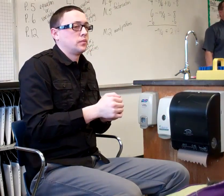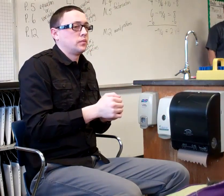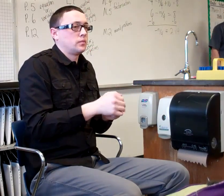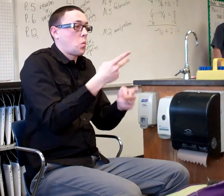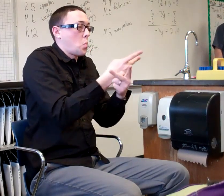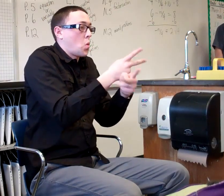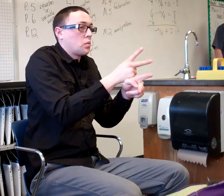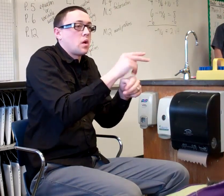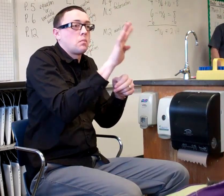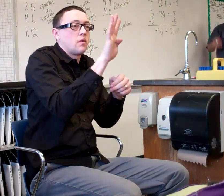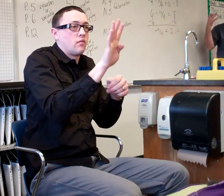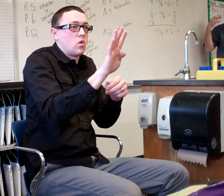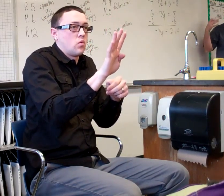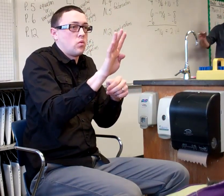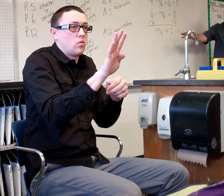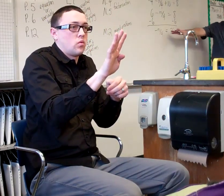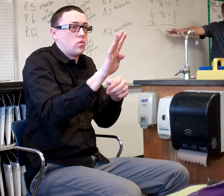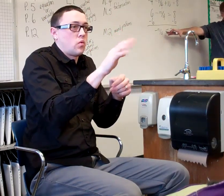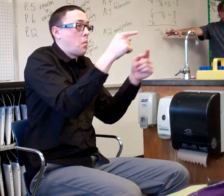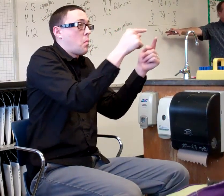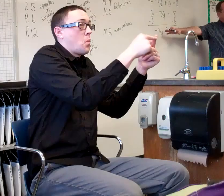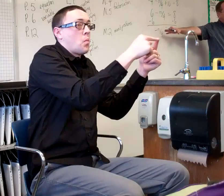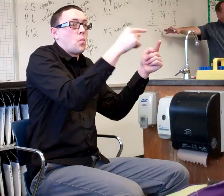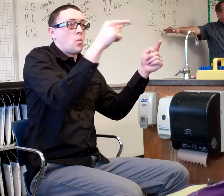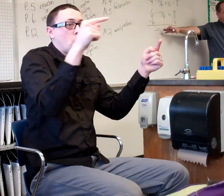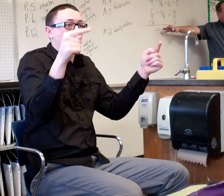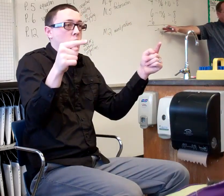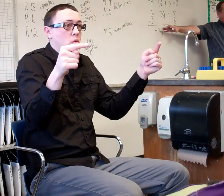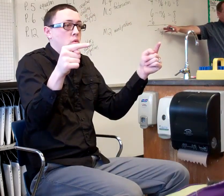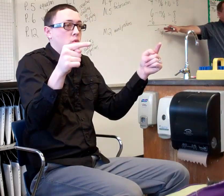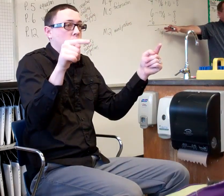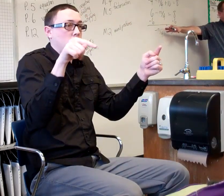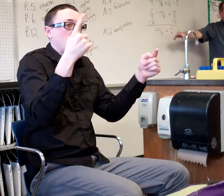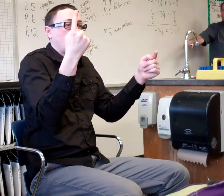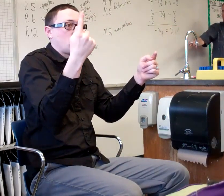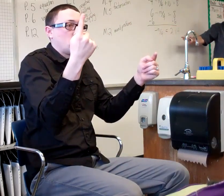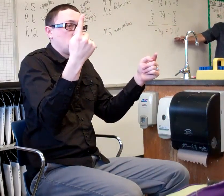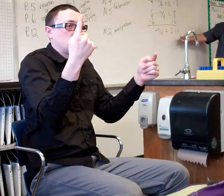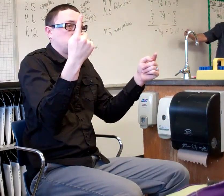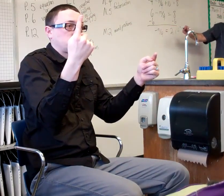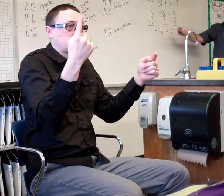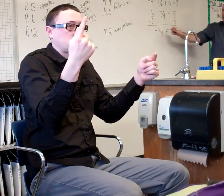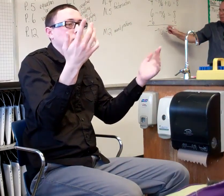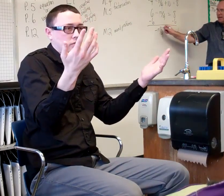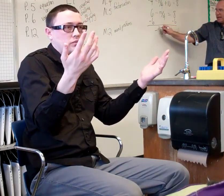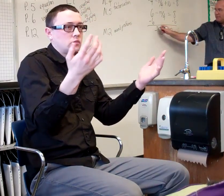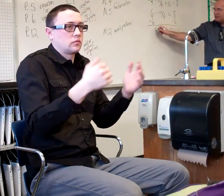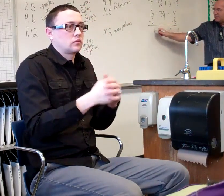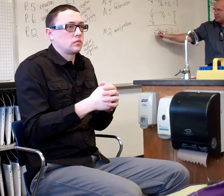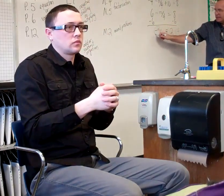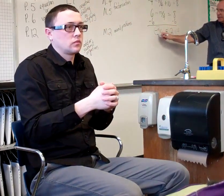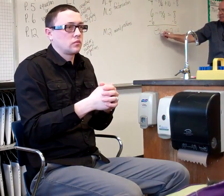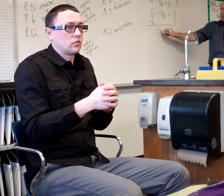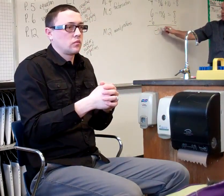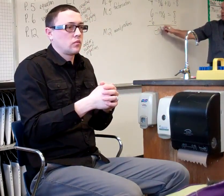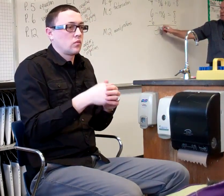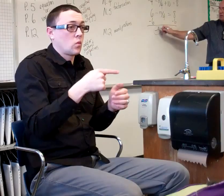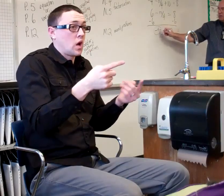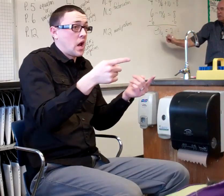Multiply by 4 to the other side because this is going to become 1. So I did it. But what happened here